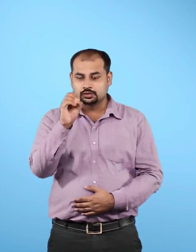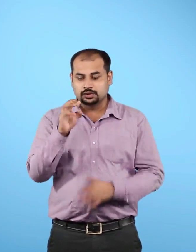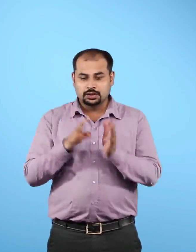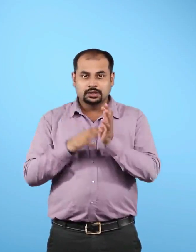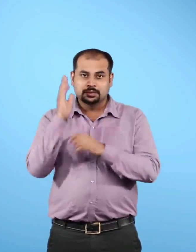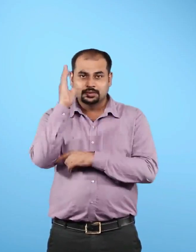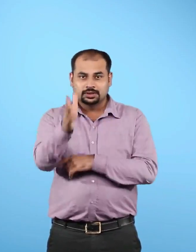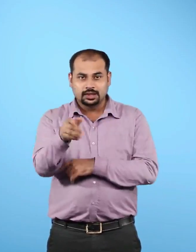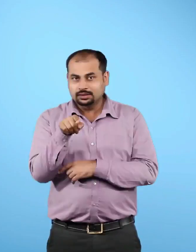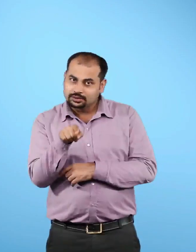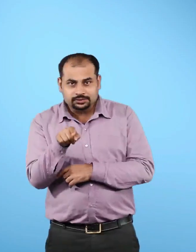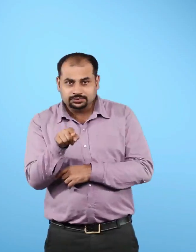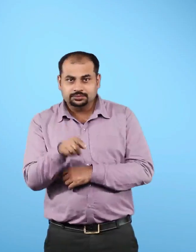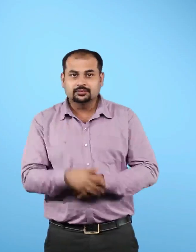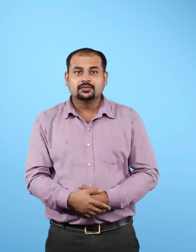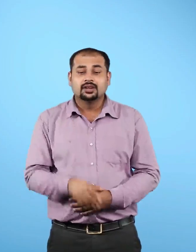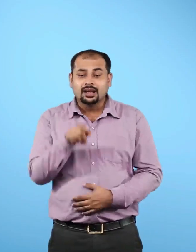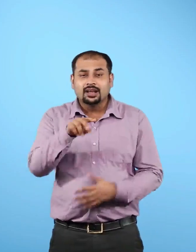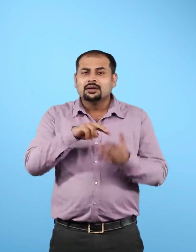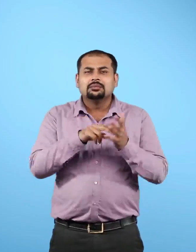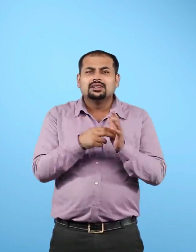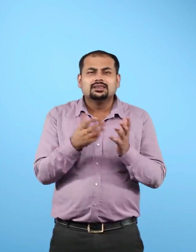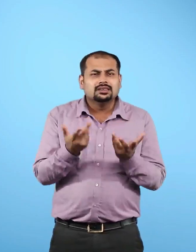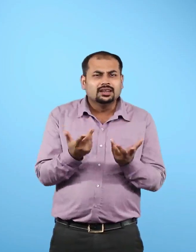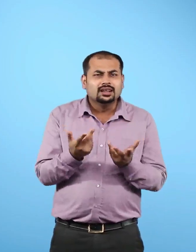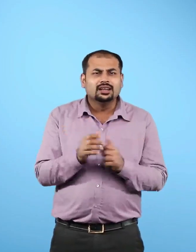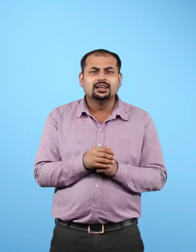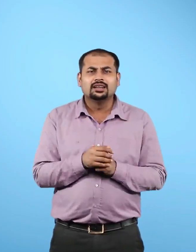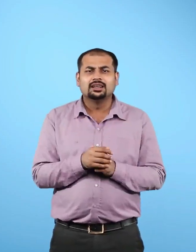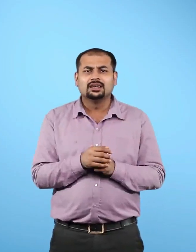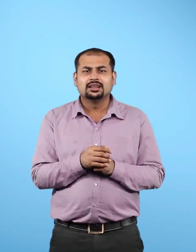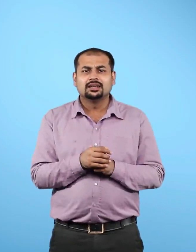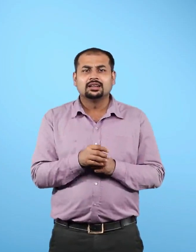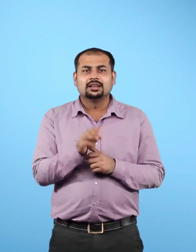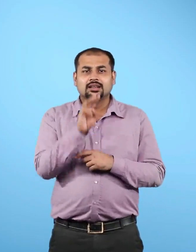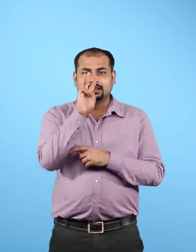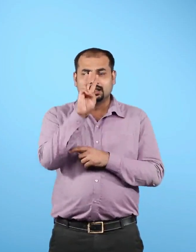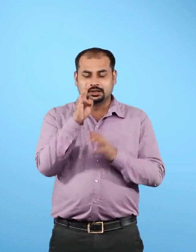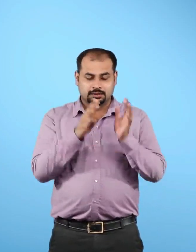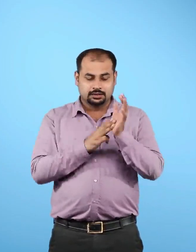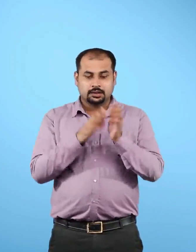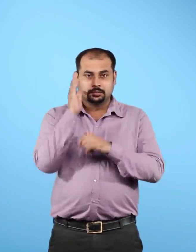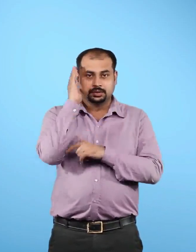3.50 meters, which is 3 meters and 50 centimeters.